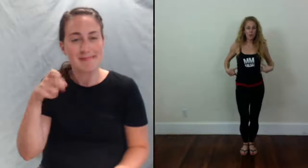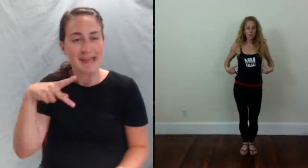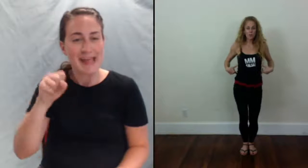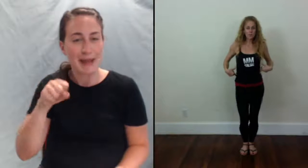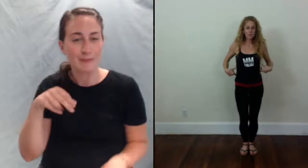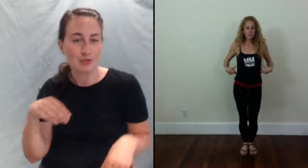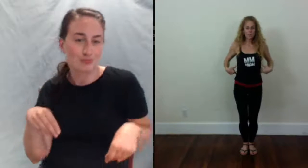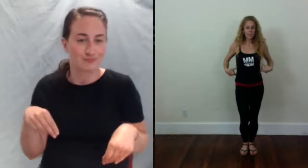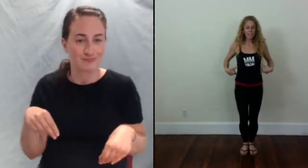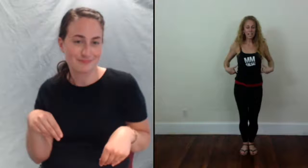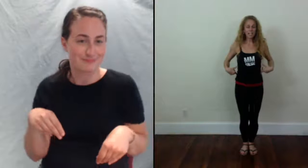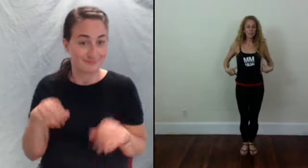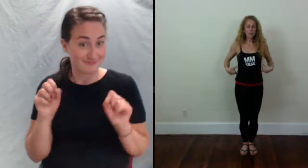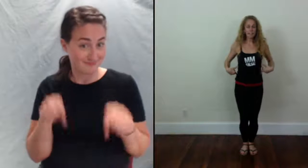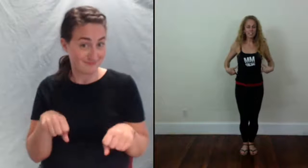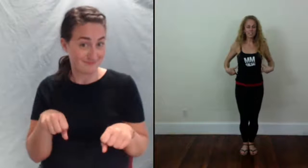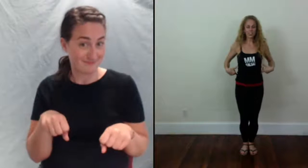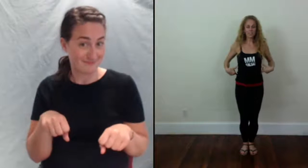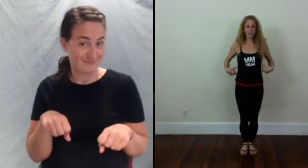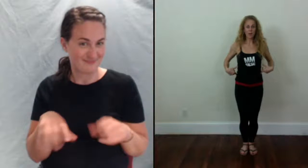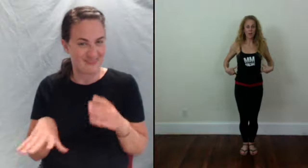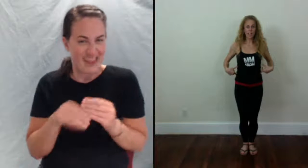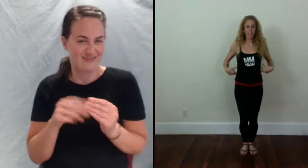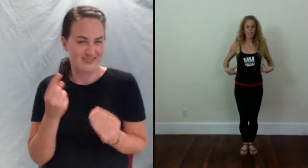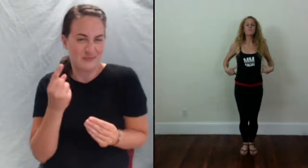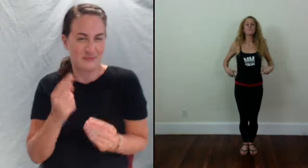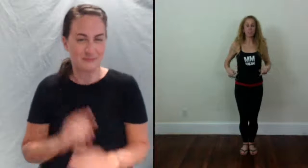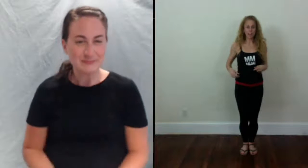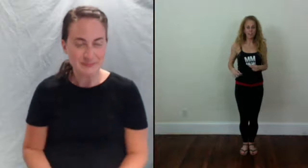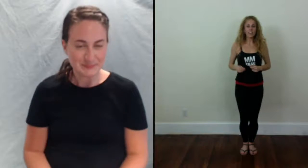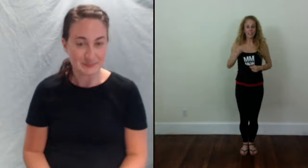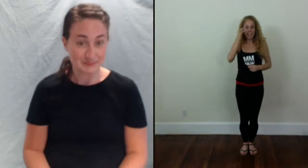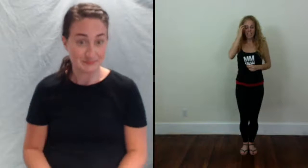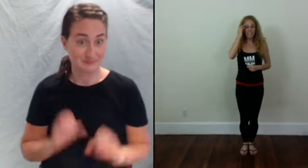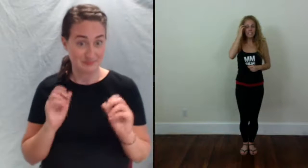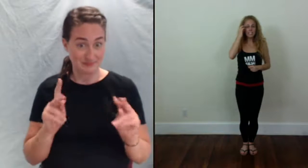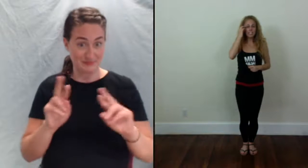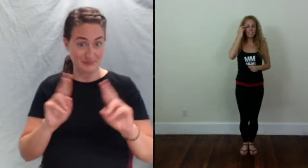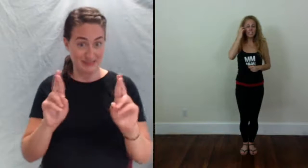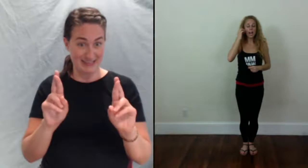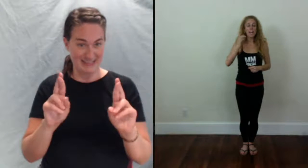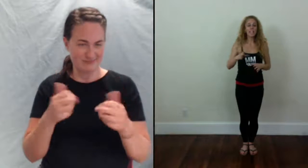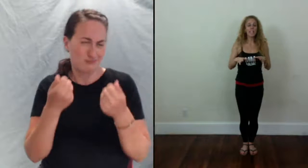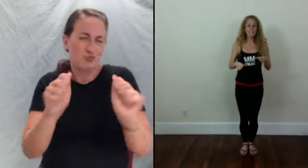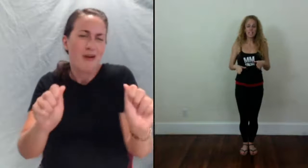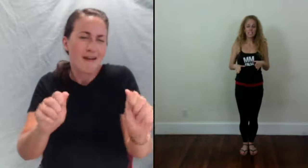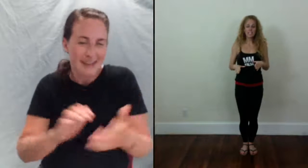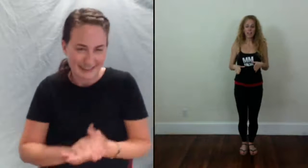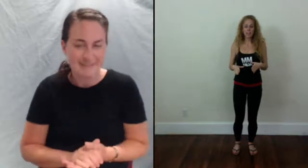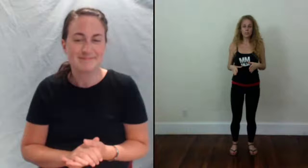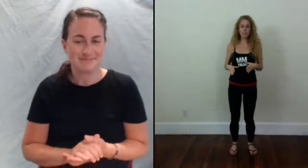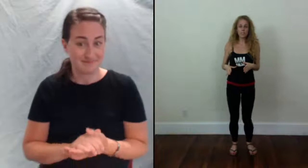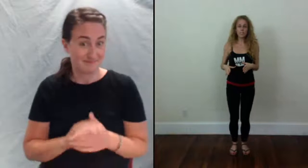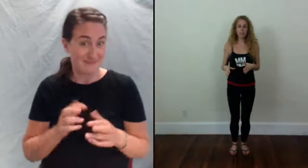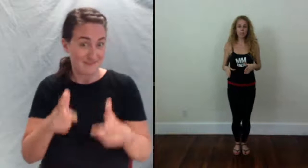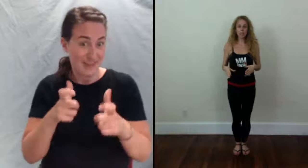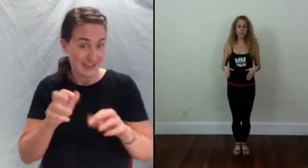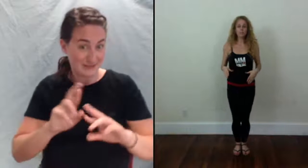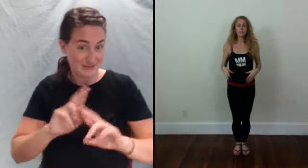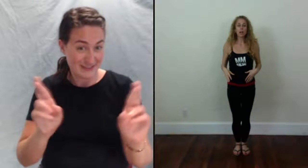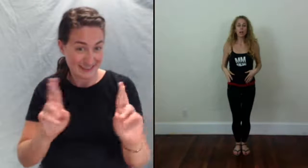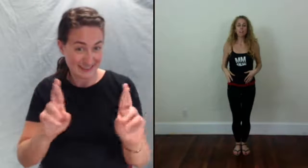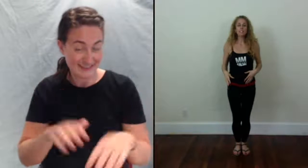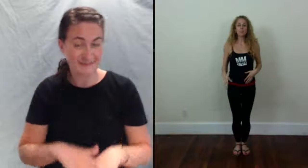you go. We get a little bit extra. Okay? All right. Let's give it a try. Nice and fast right here